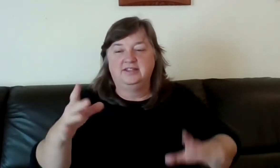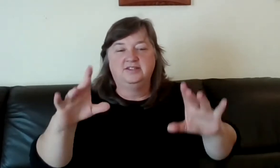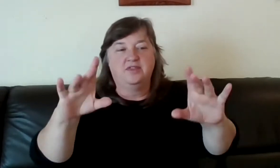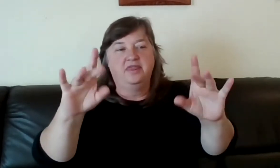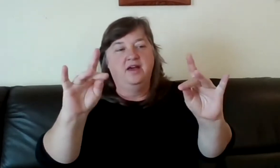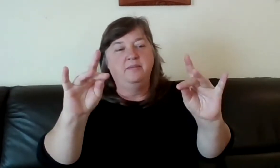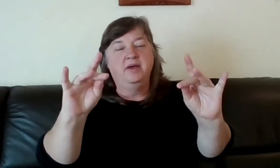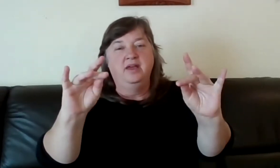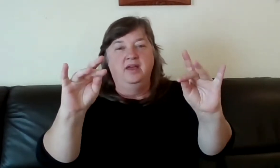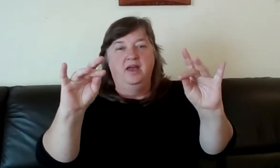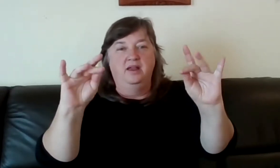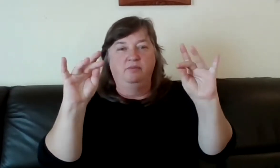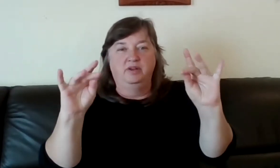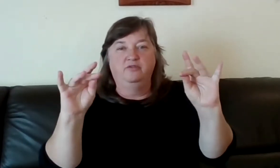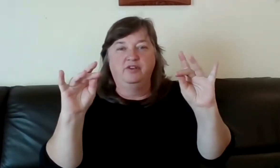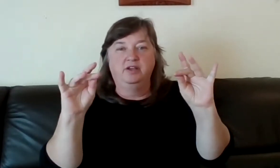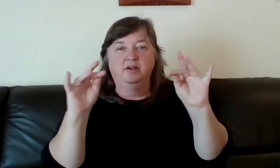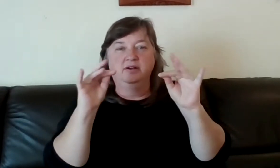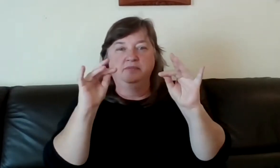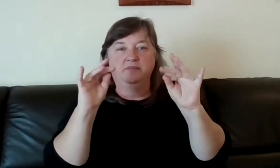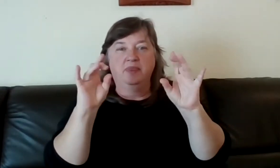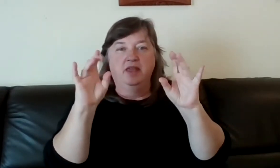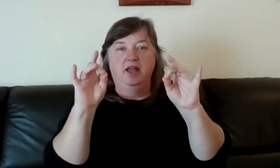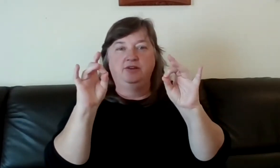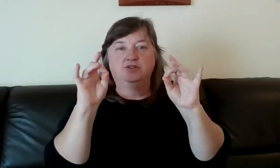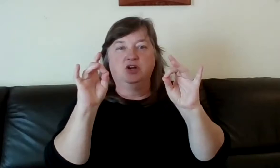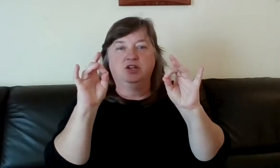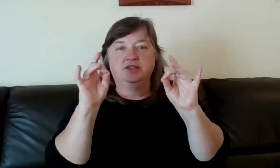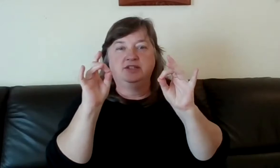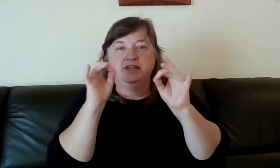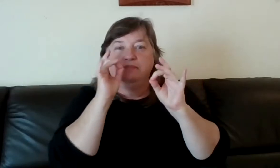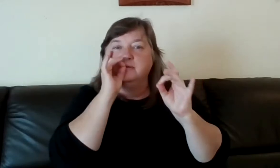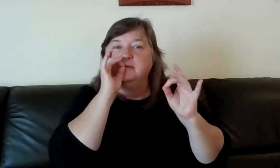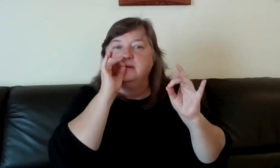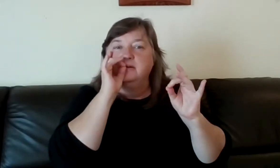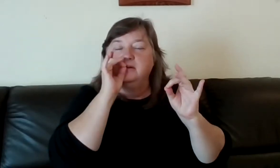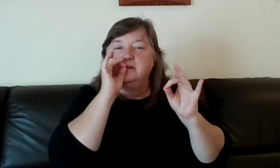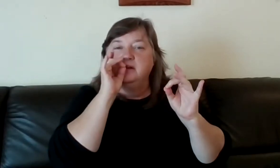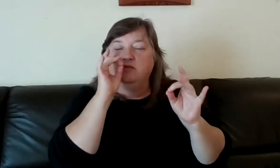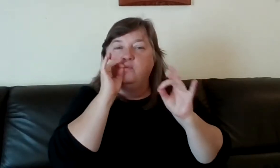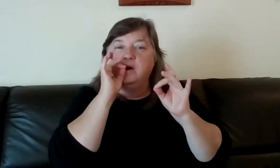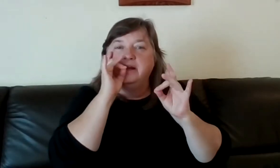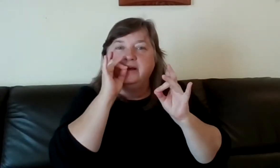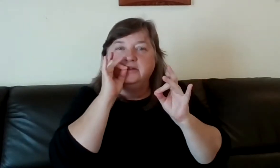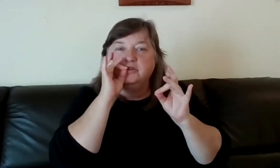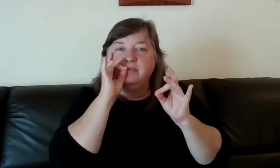takes your thumb and your middle finger, and you start at the tip. You have one hand at your